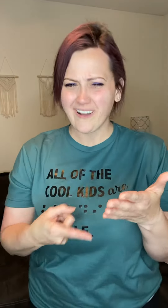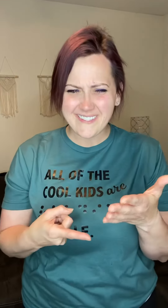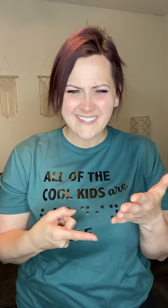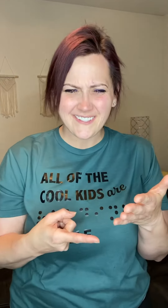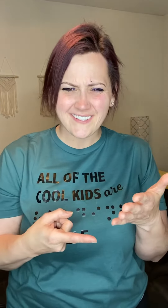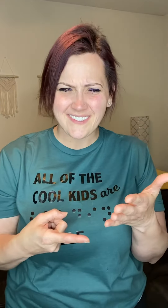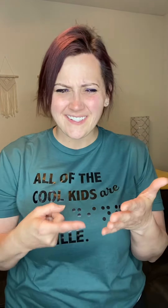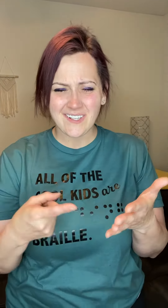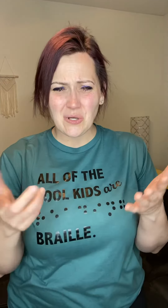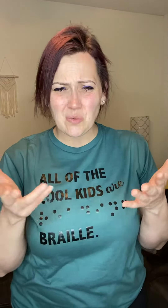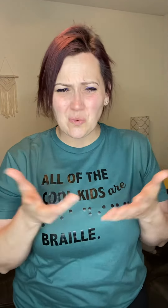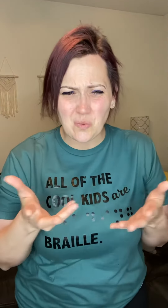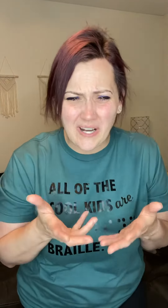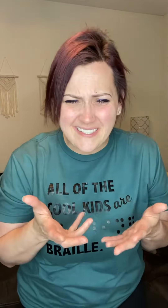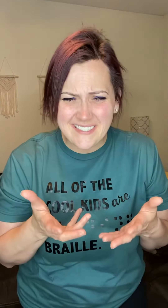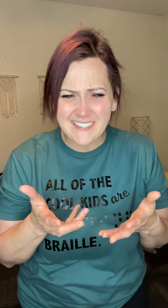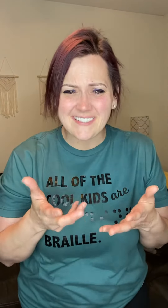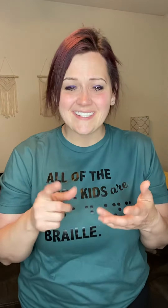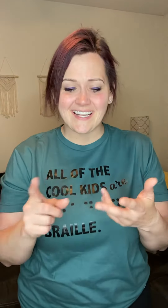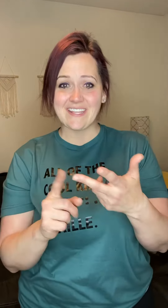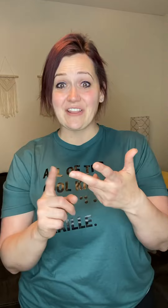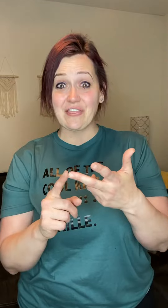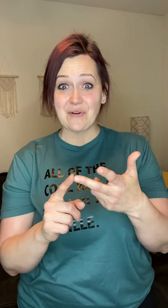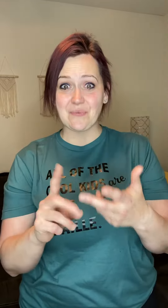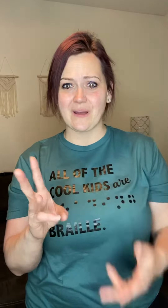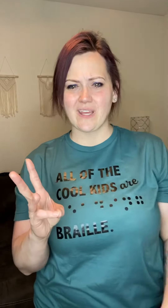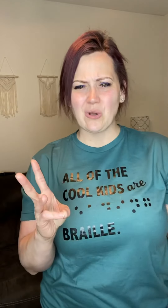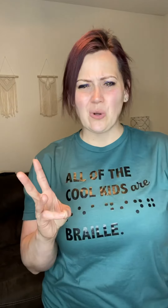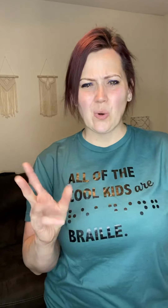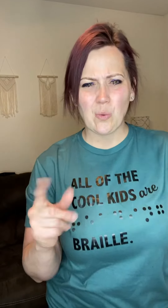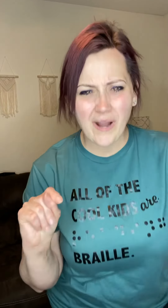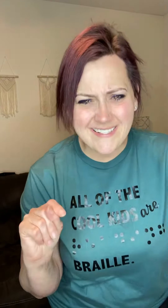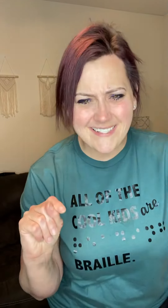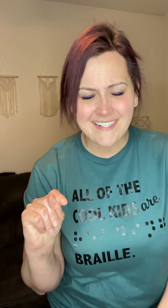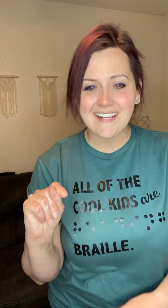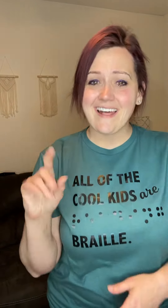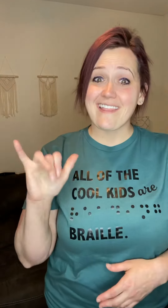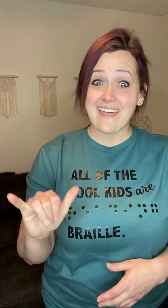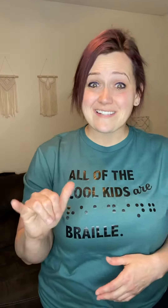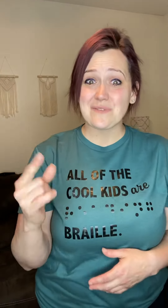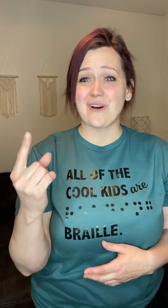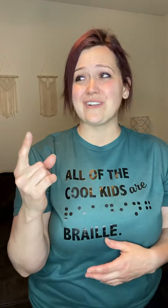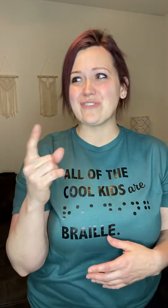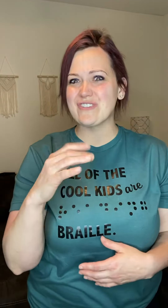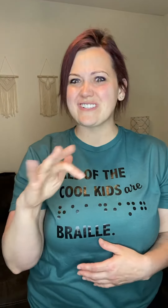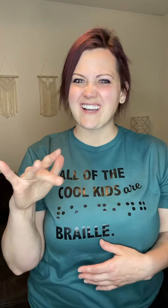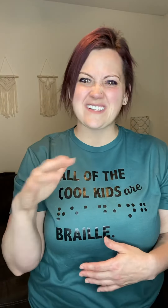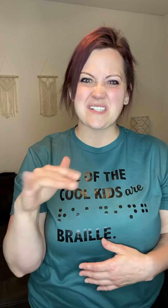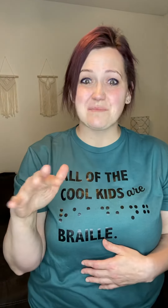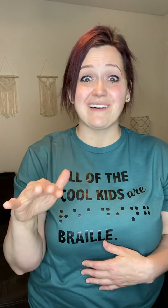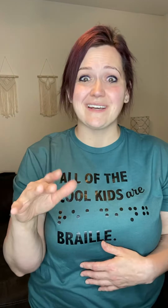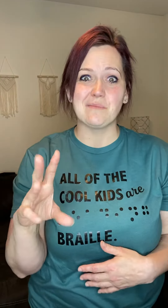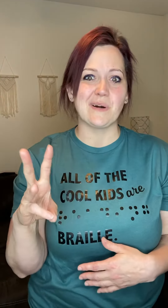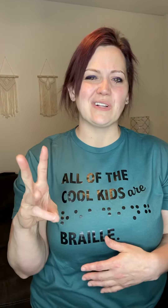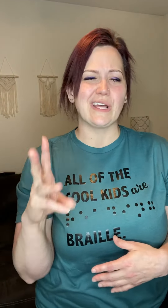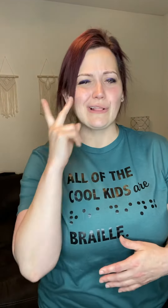What? What? And the third way, what? That one, you just kind of spell it, but it